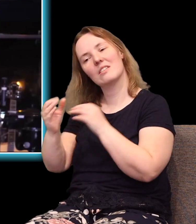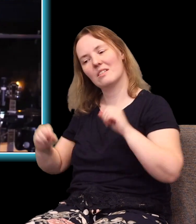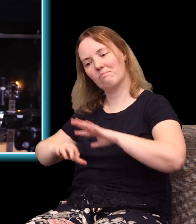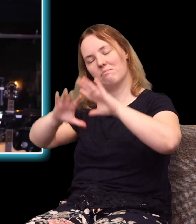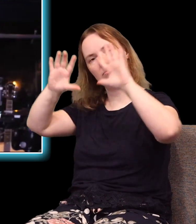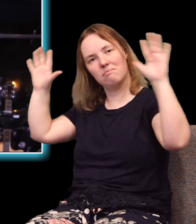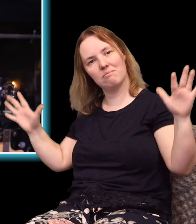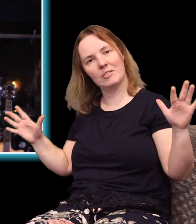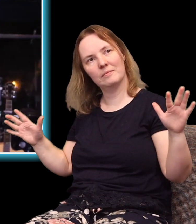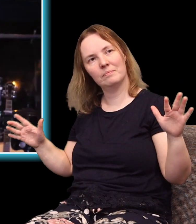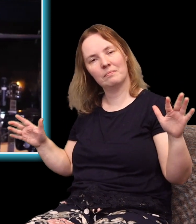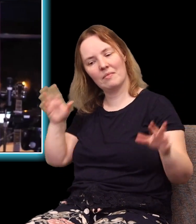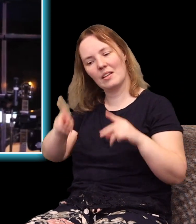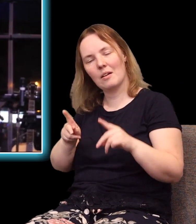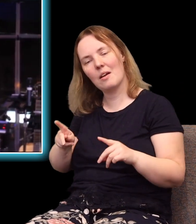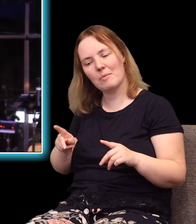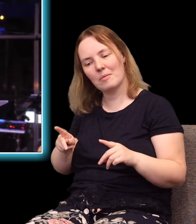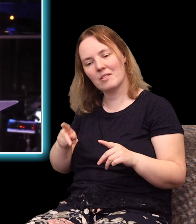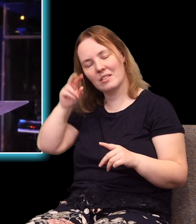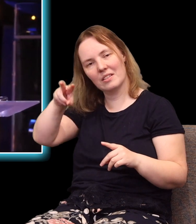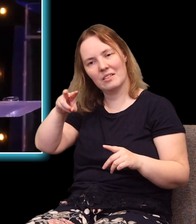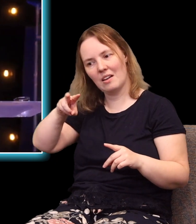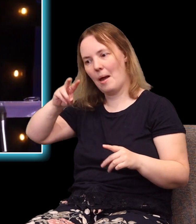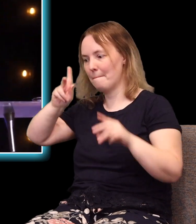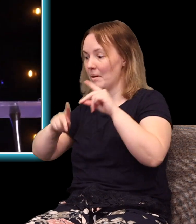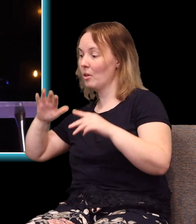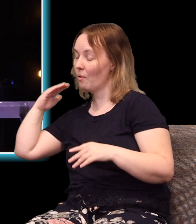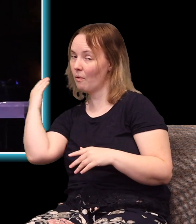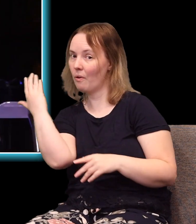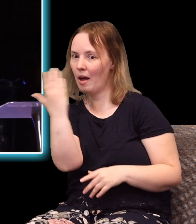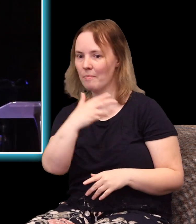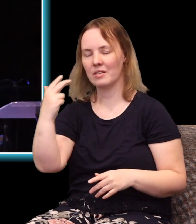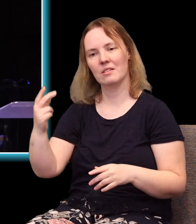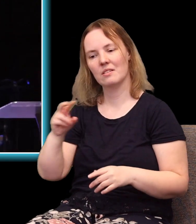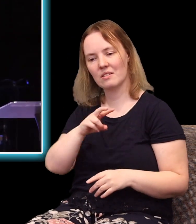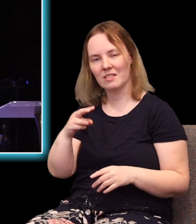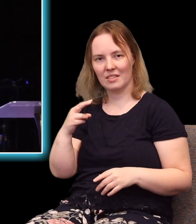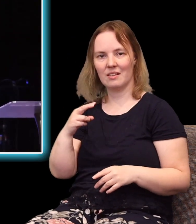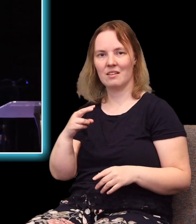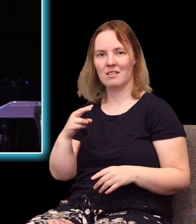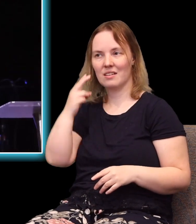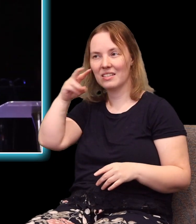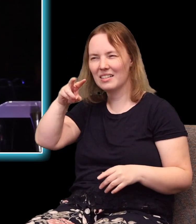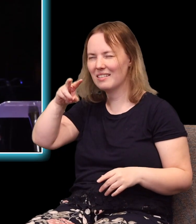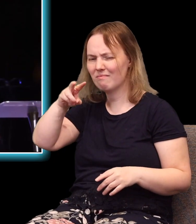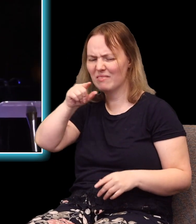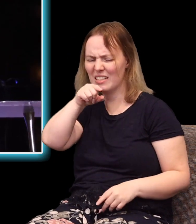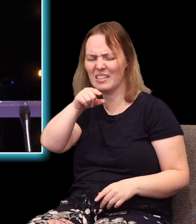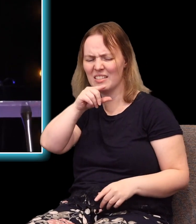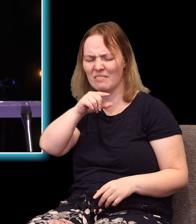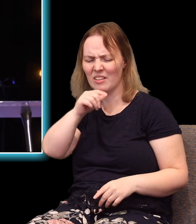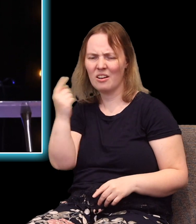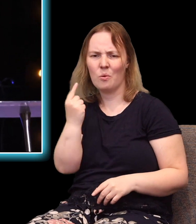shining through me, and people actually see, and here's the key. People around me see He's not just